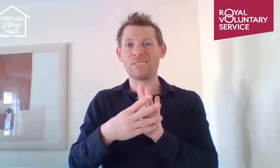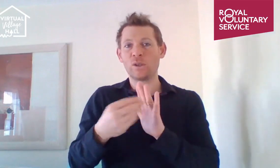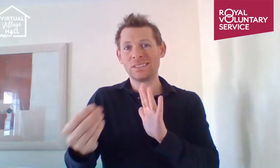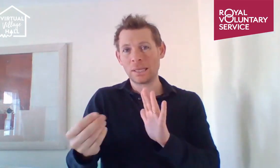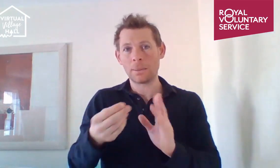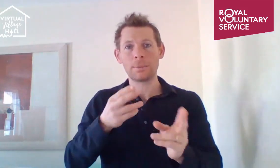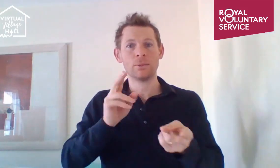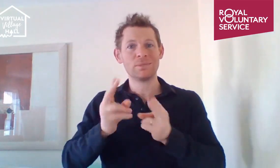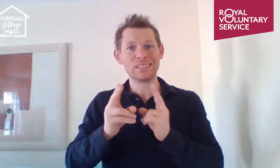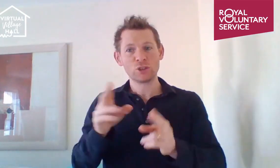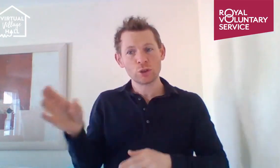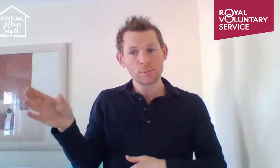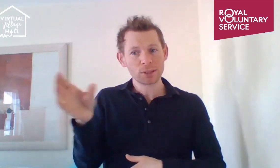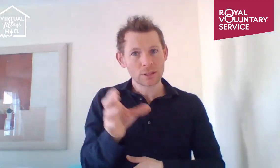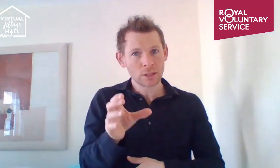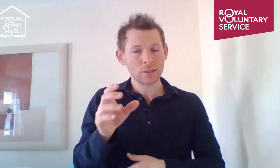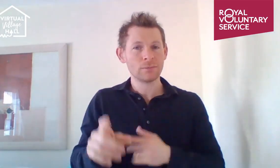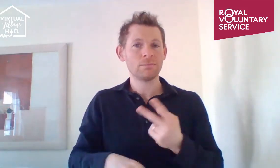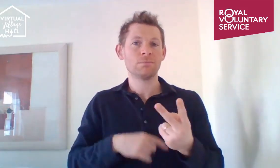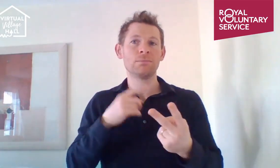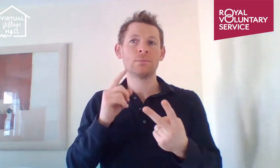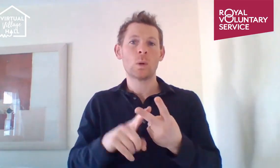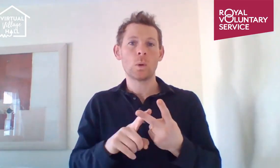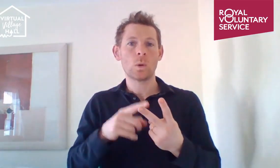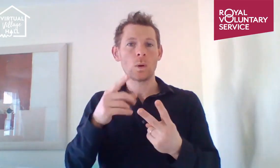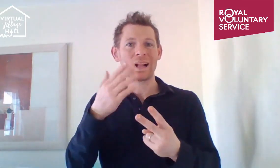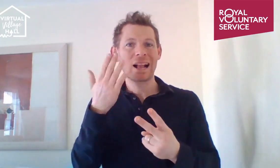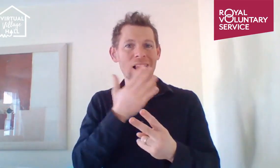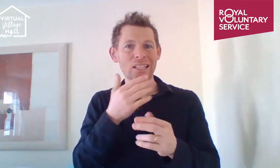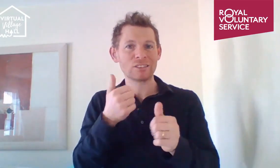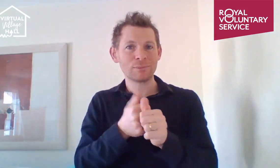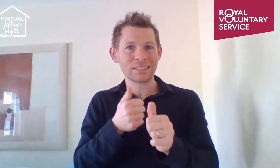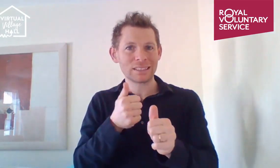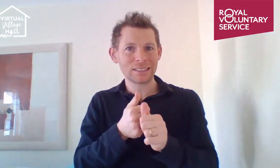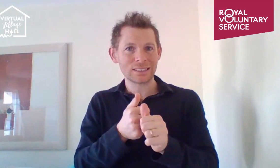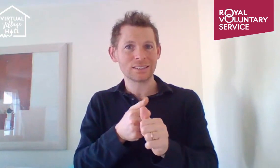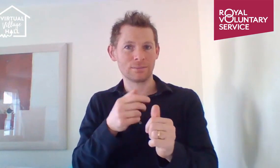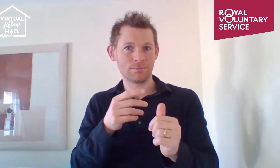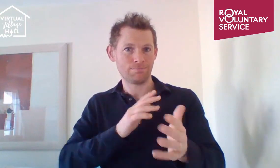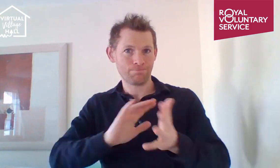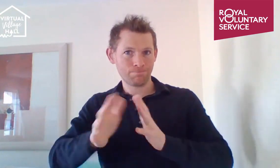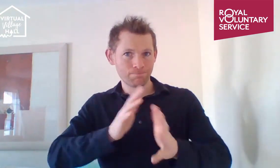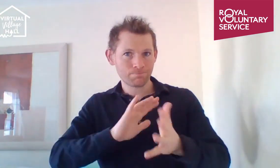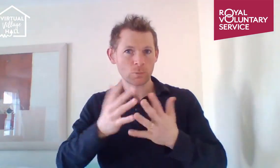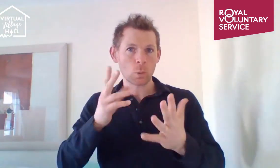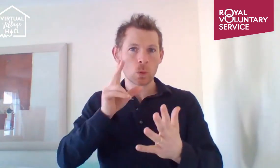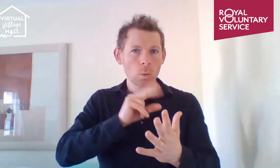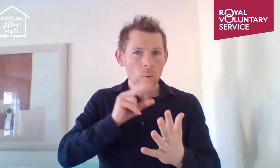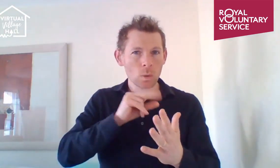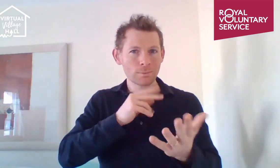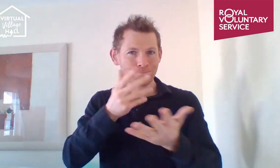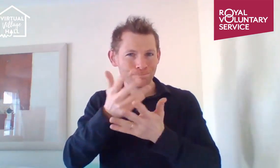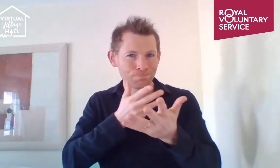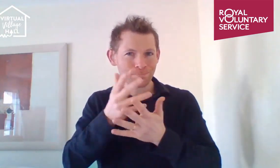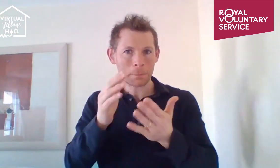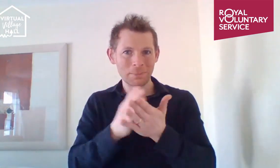more access to the language, and that came in the form of interpreters or classroom assistants who could come into the school and